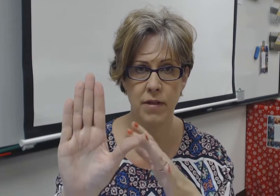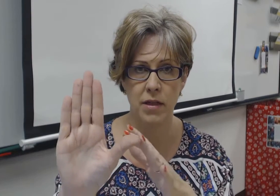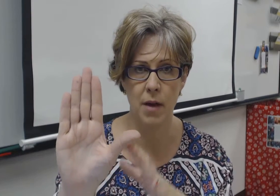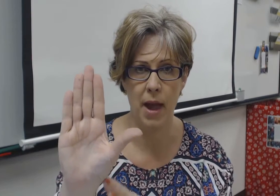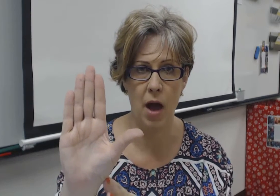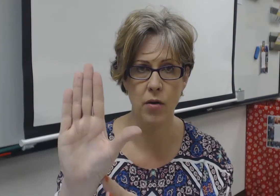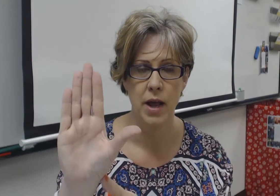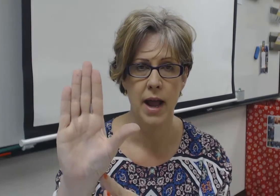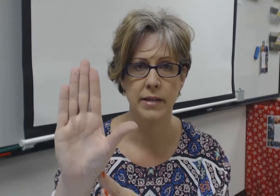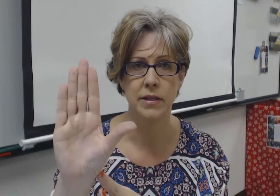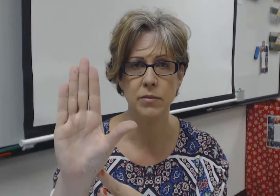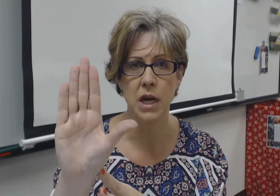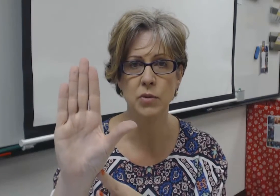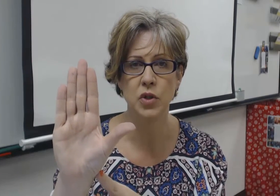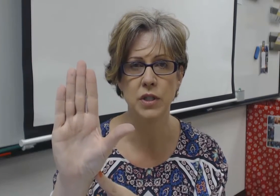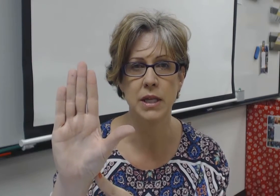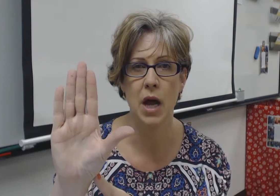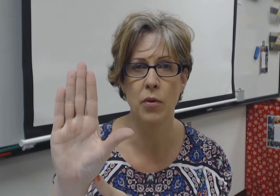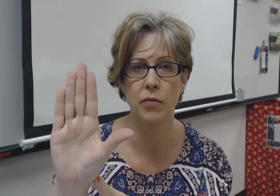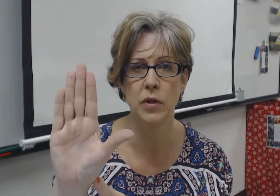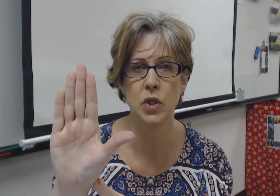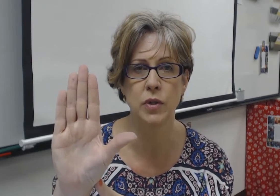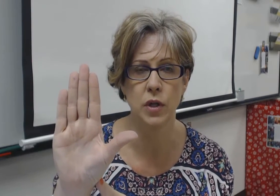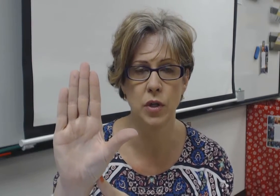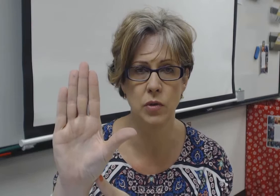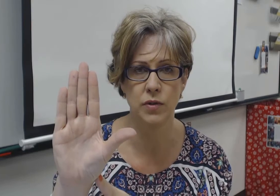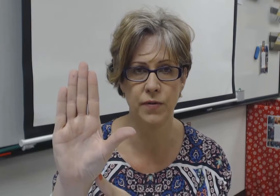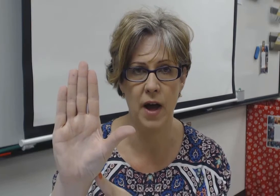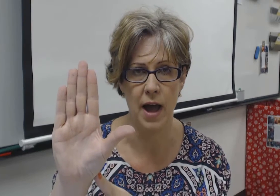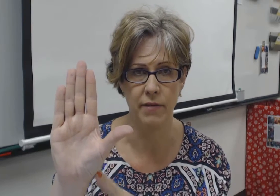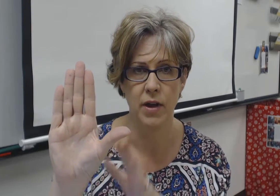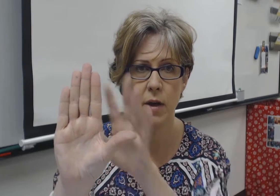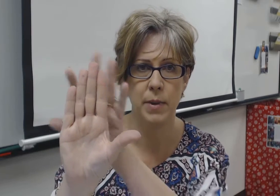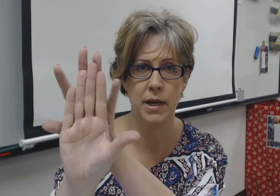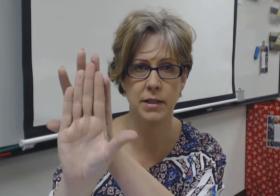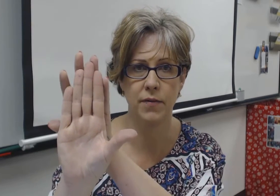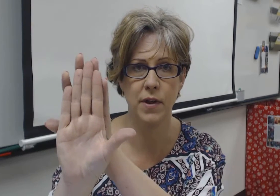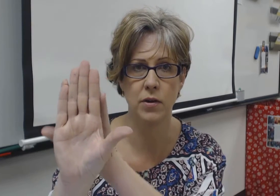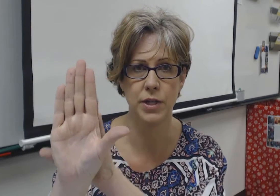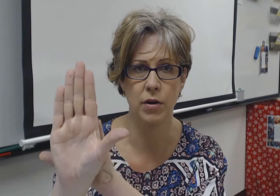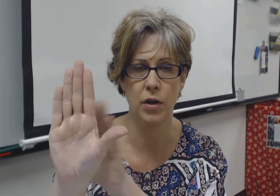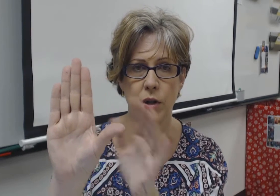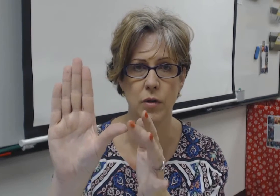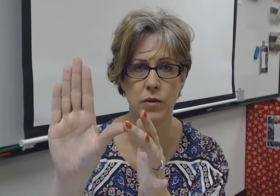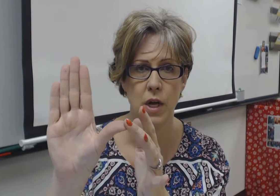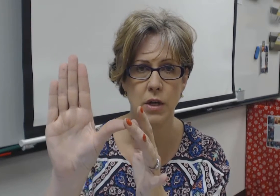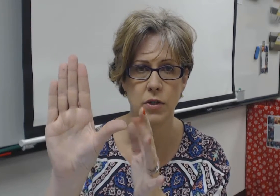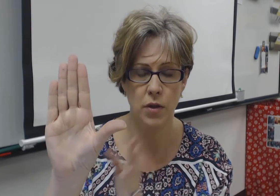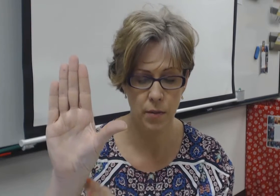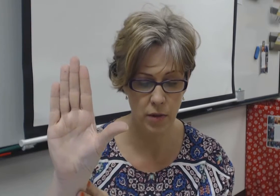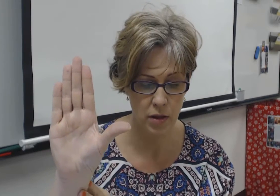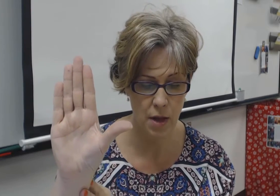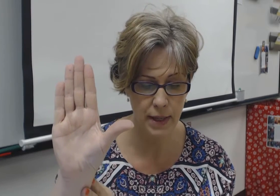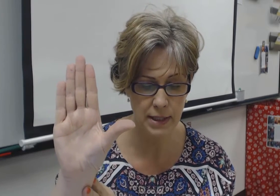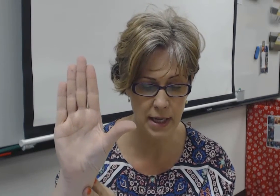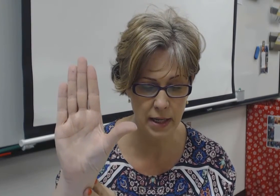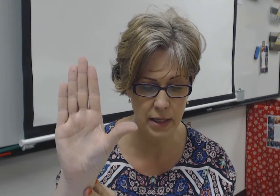the thumb out, and sometimes you'll see that referred to as a closed 5 because the fingers here are closed. So the thumb extended is